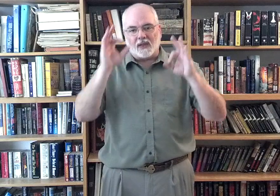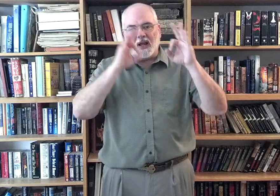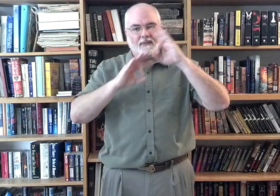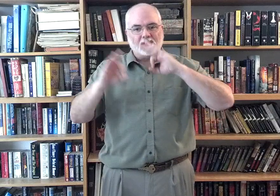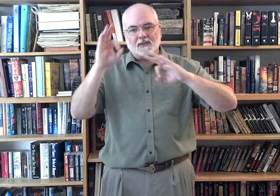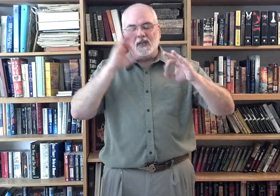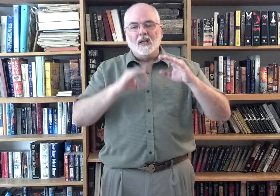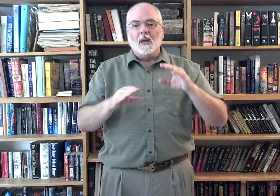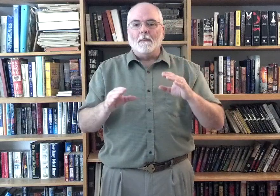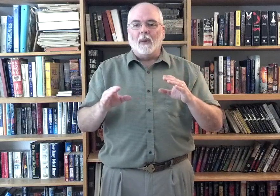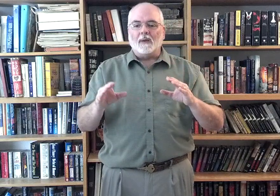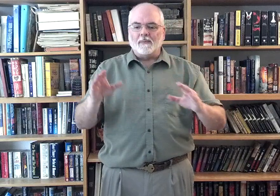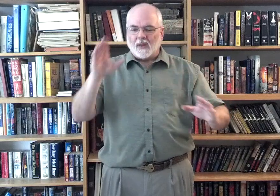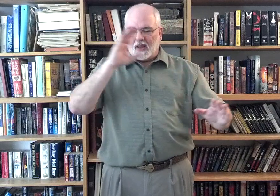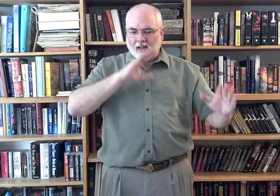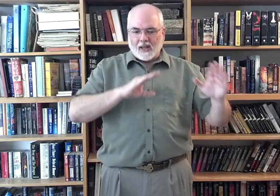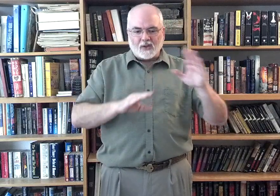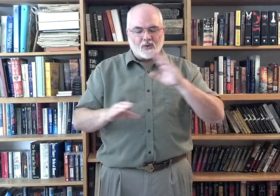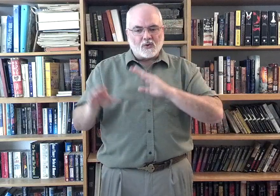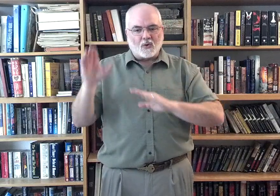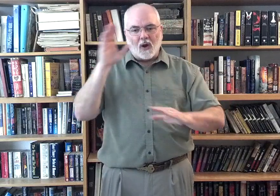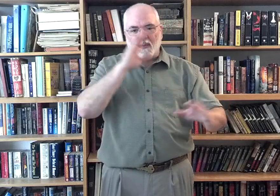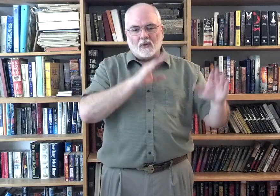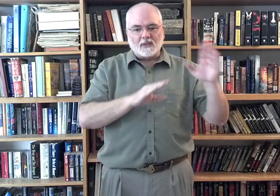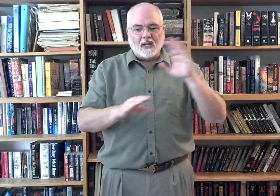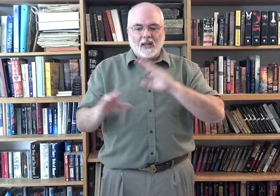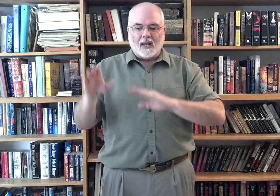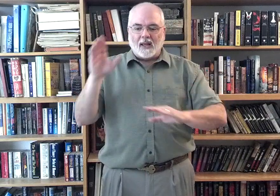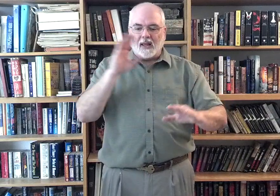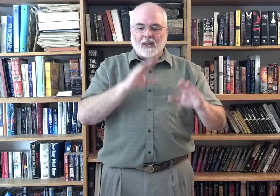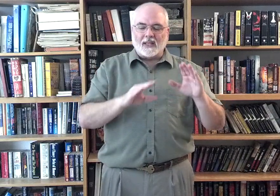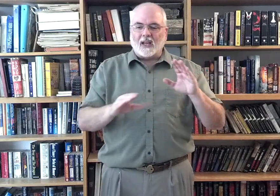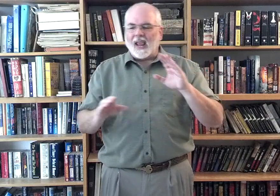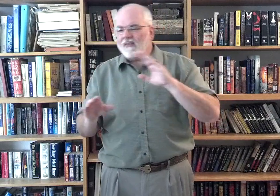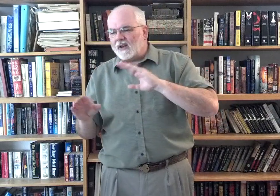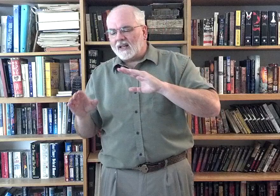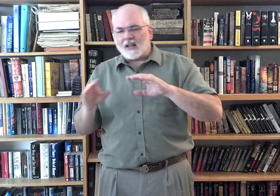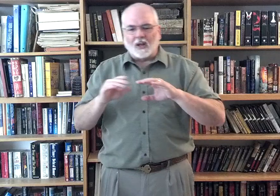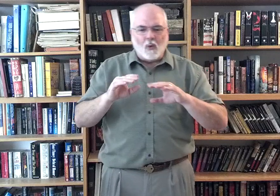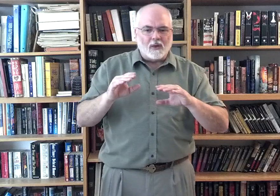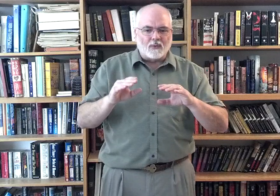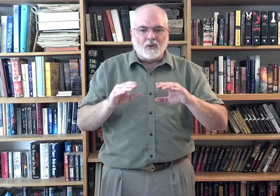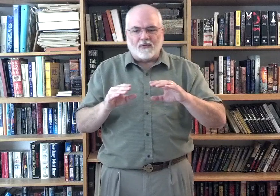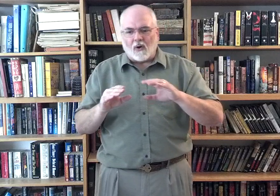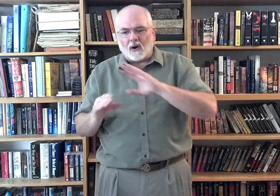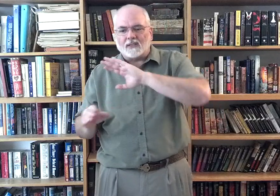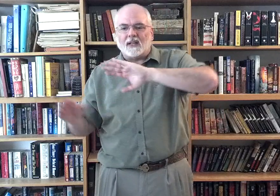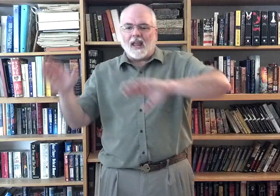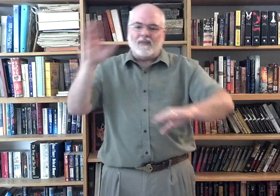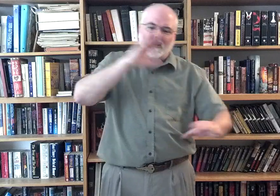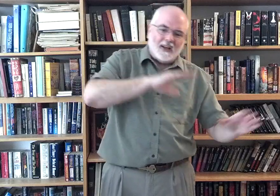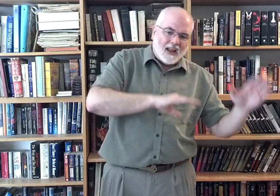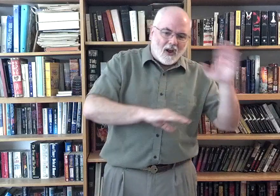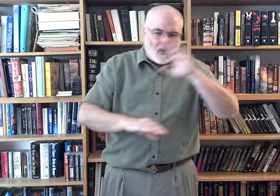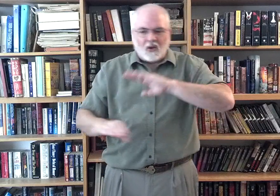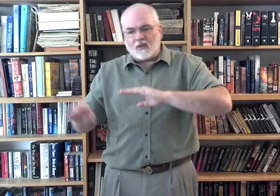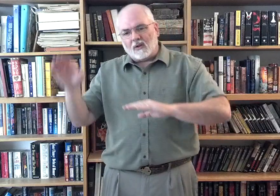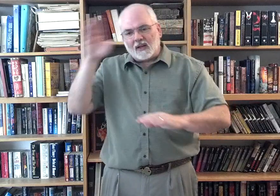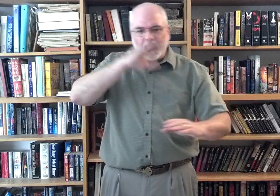F's. But troubles, it's like every like going through the forest and having all the leaves